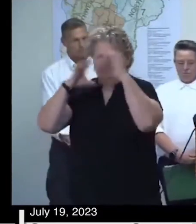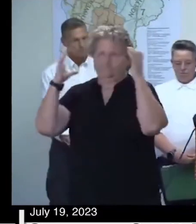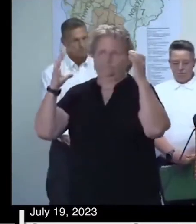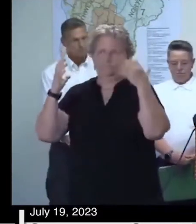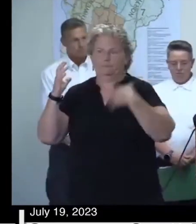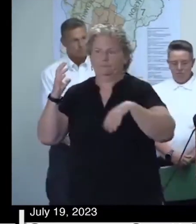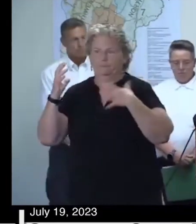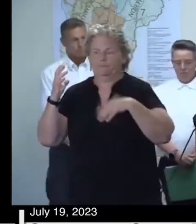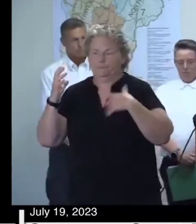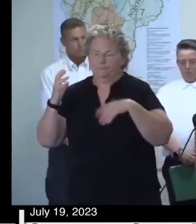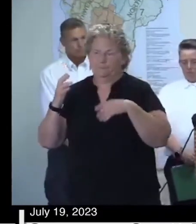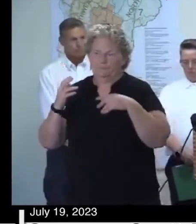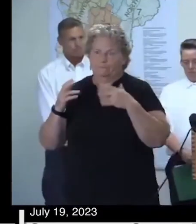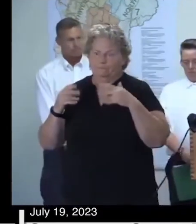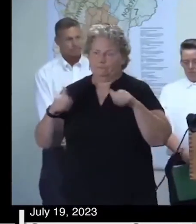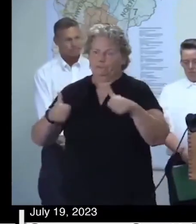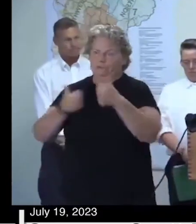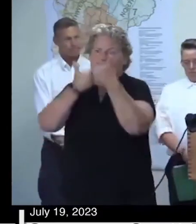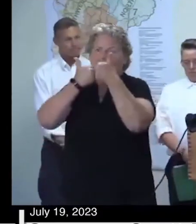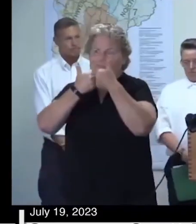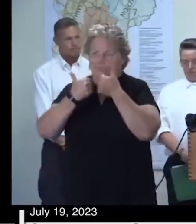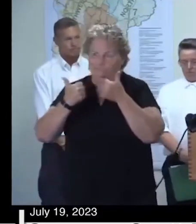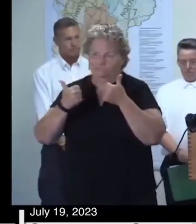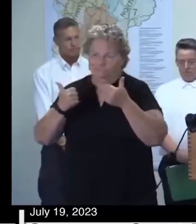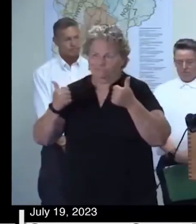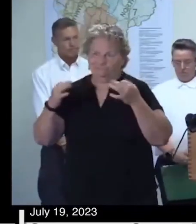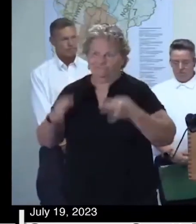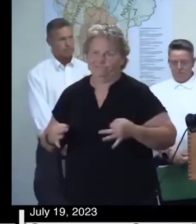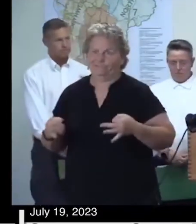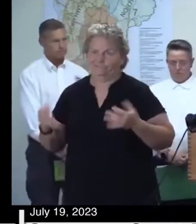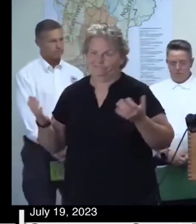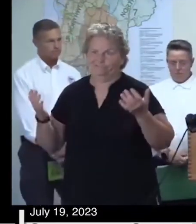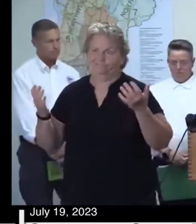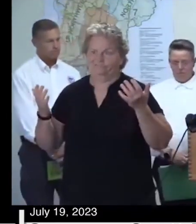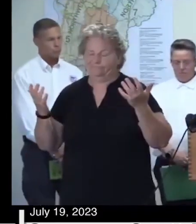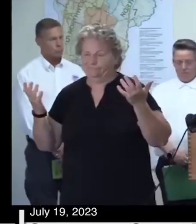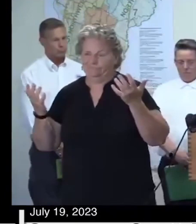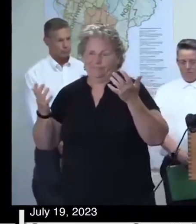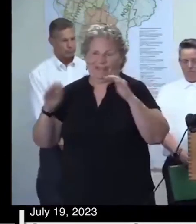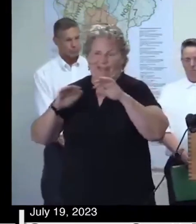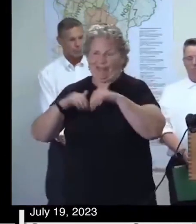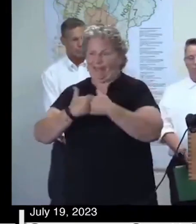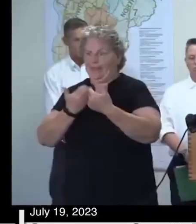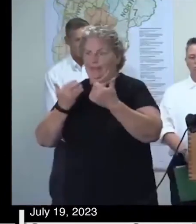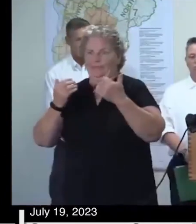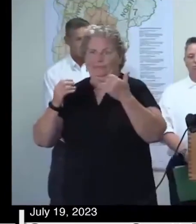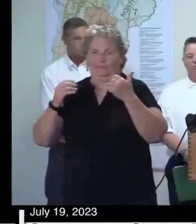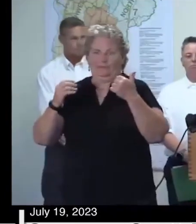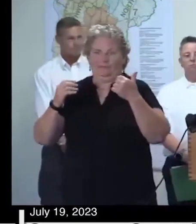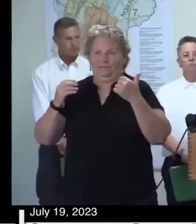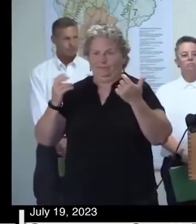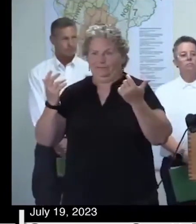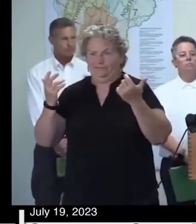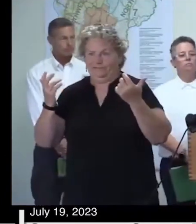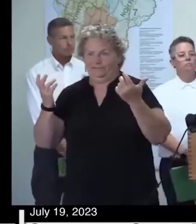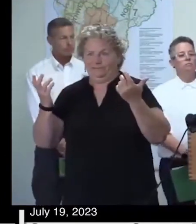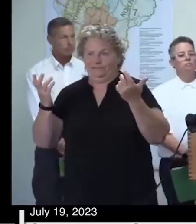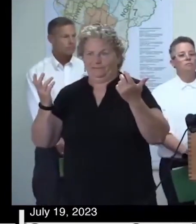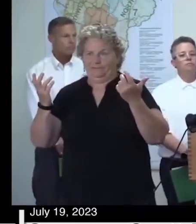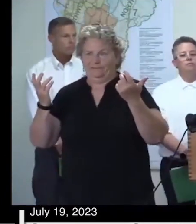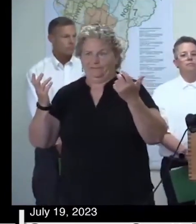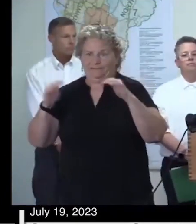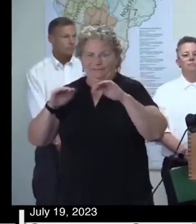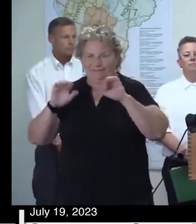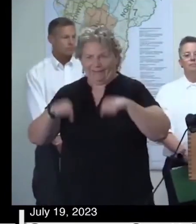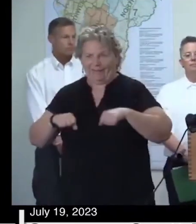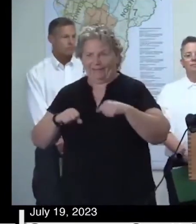get creative to trying to provide bridge funding for some of these businesses. But we're